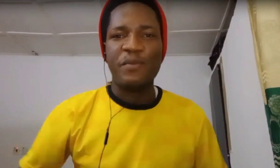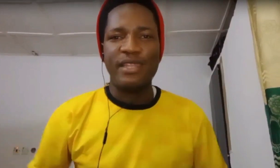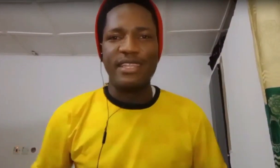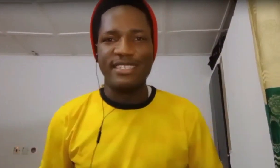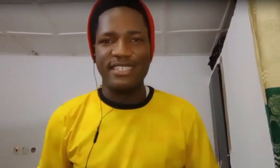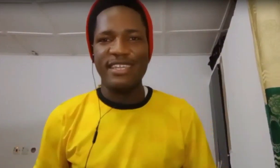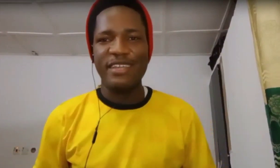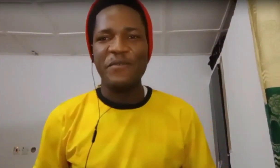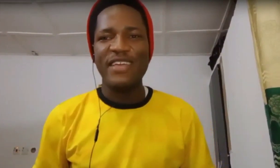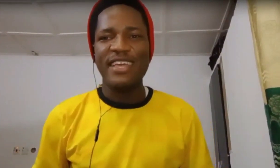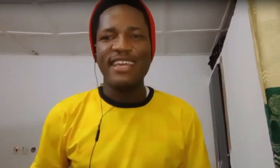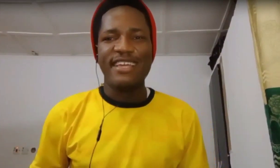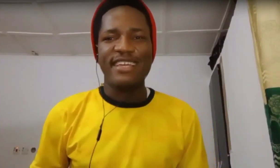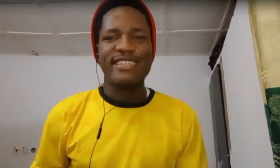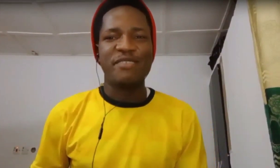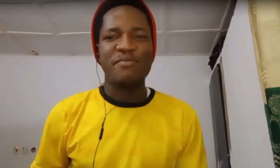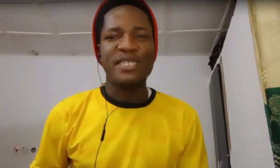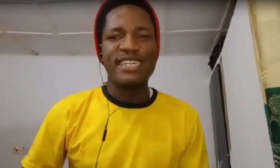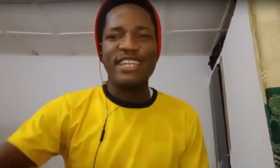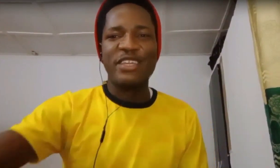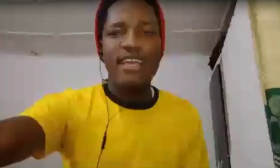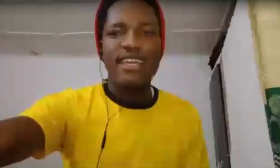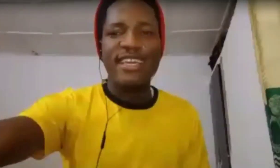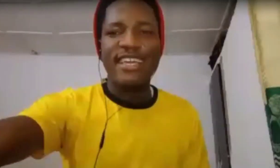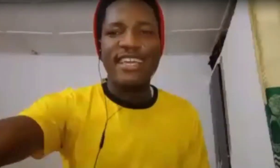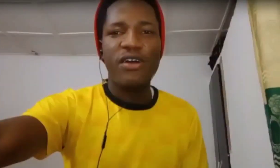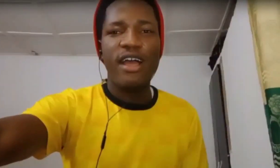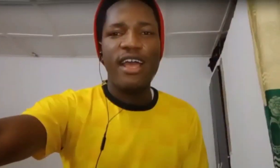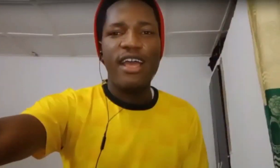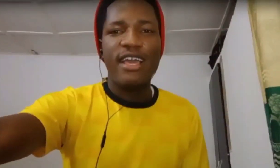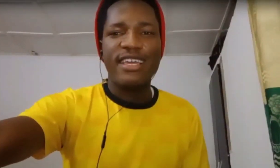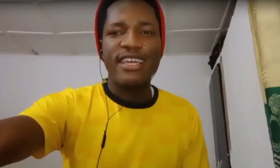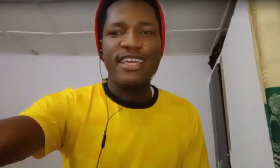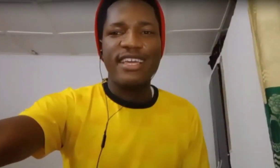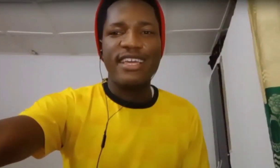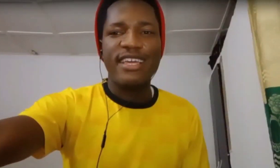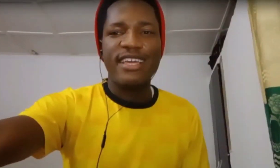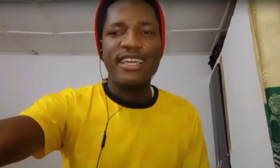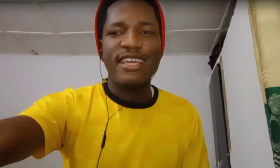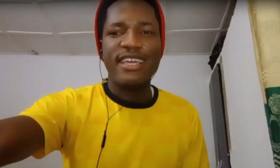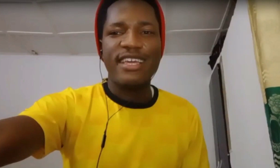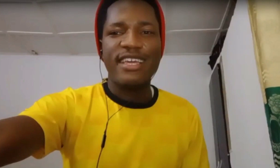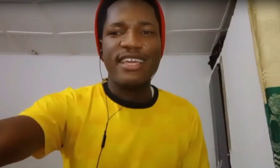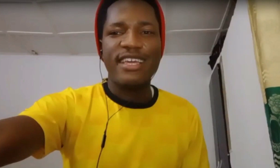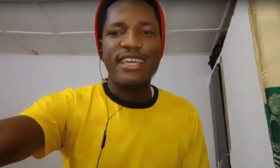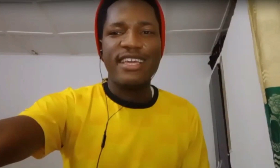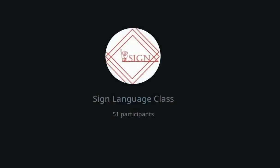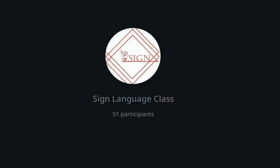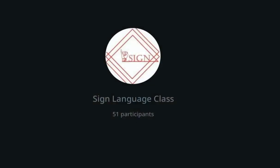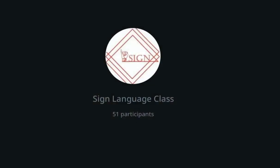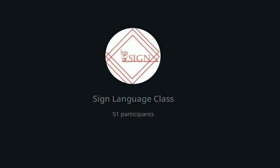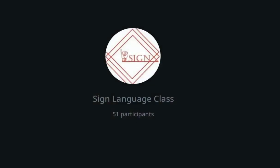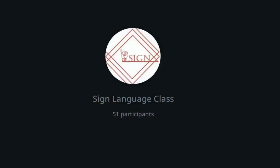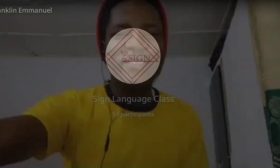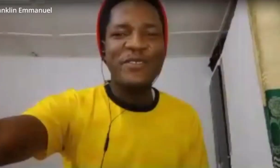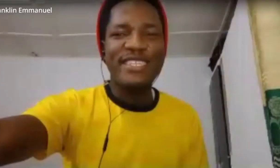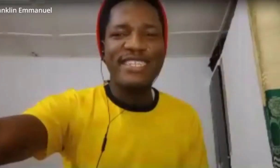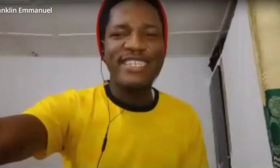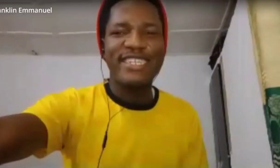special need educator. He is an extrovert with a lot of ability to teach things to enter your head